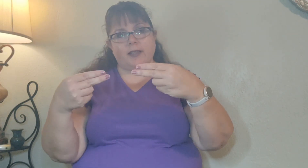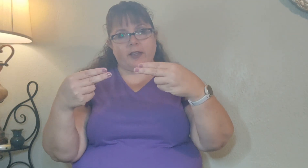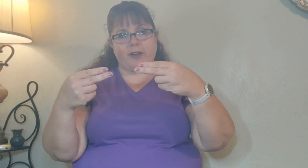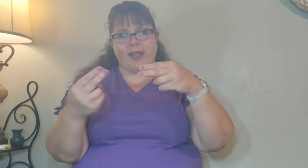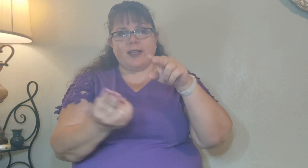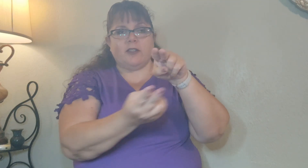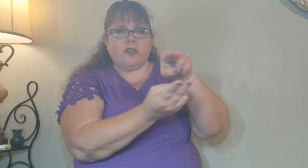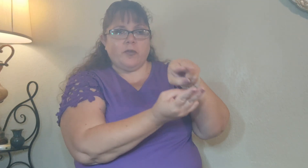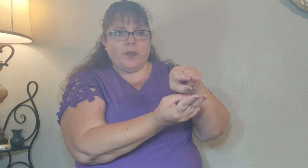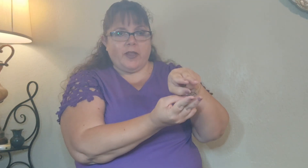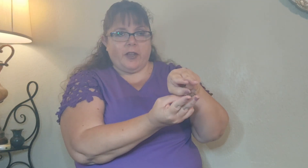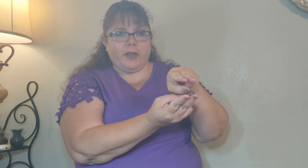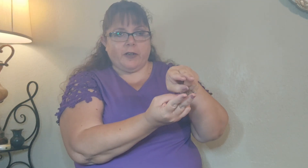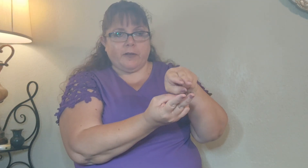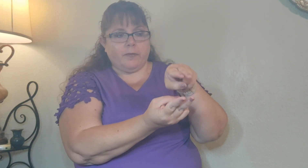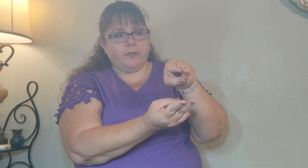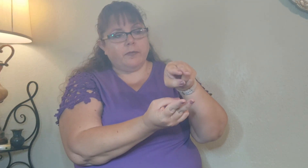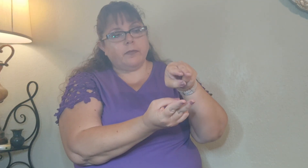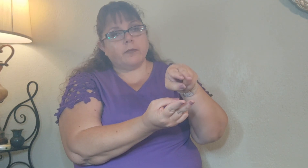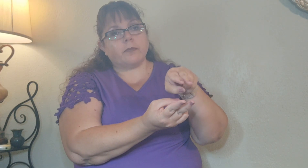letter H, but they're